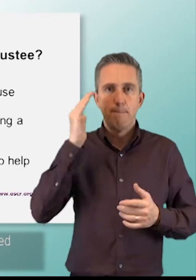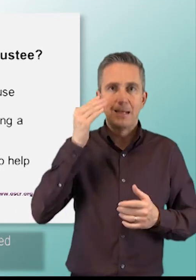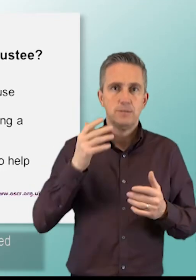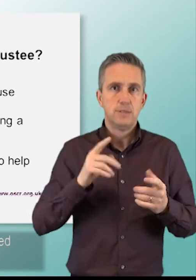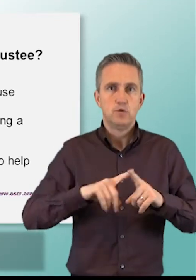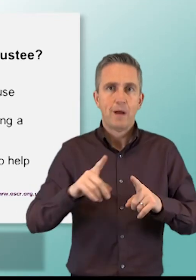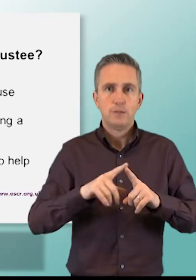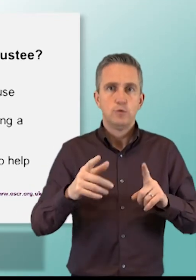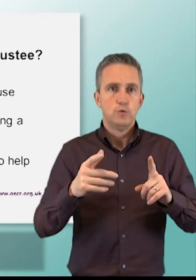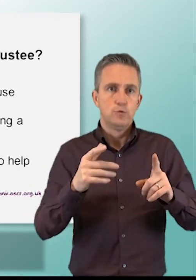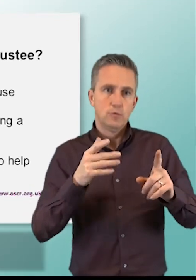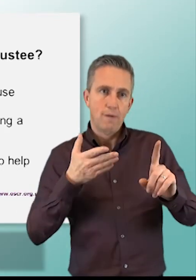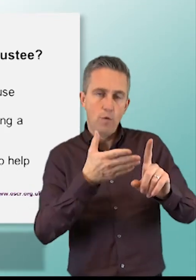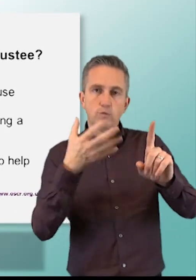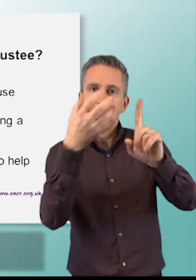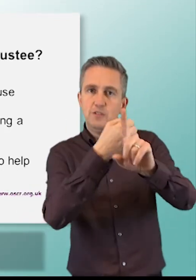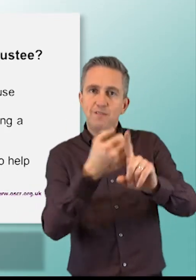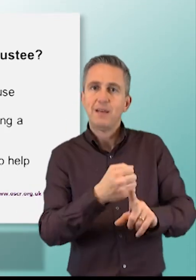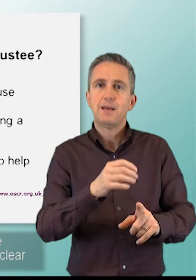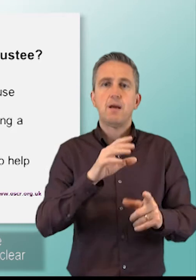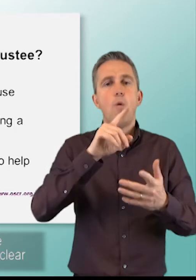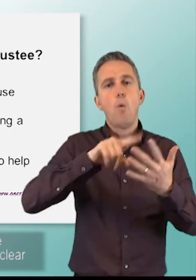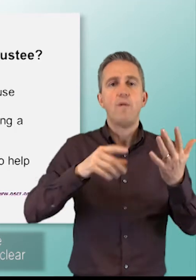a difference and trying to achieve that charitable purpose.